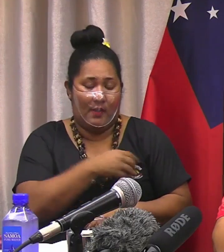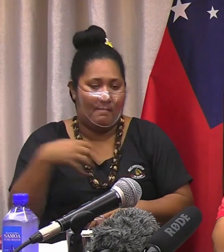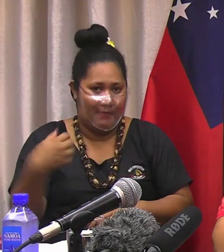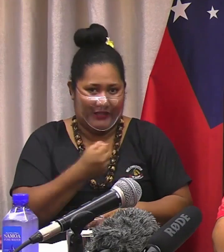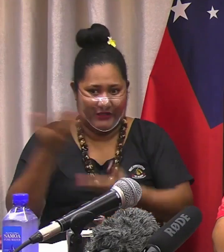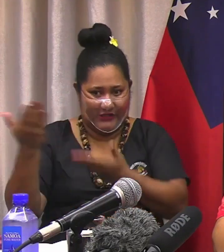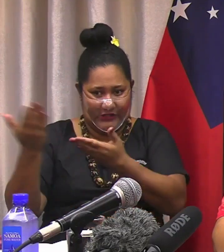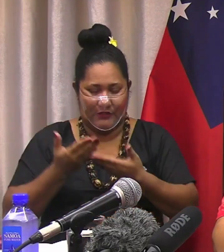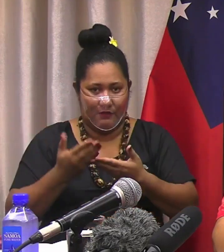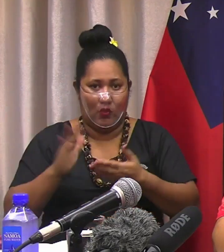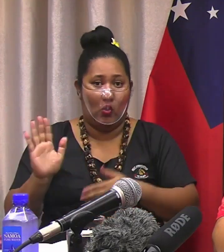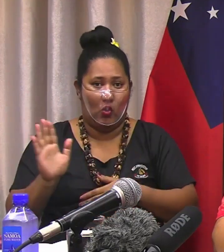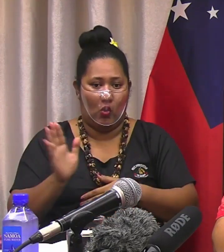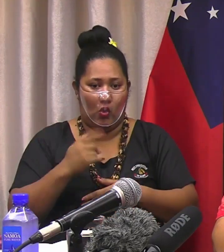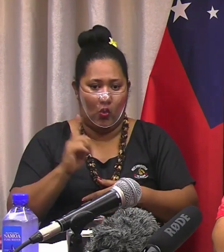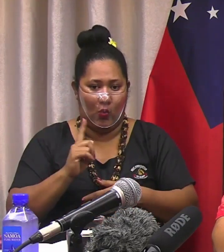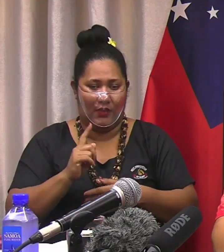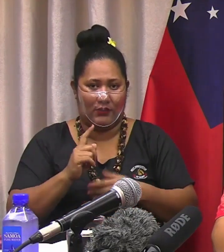nei suenga.